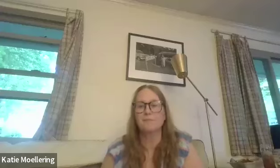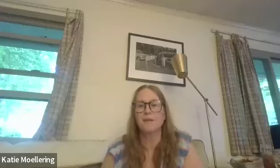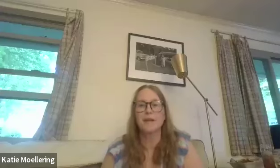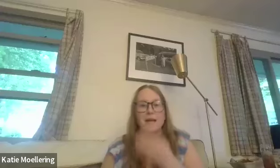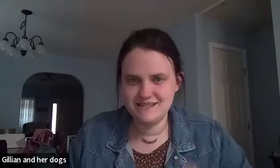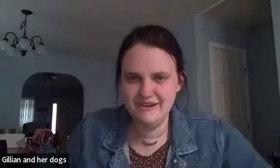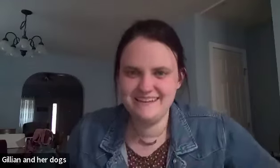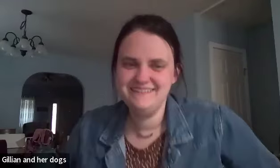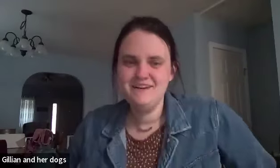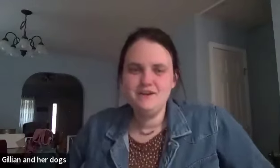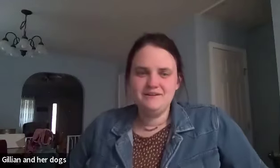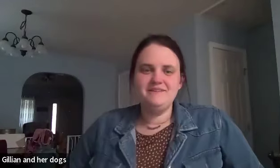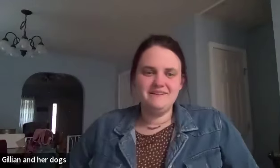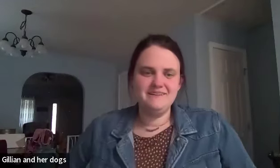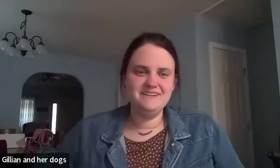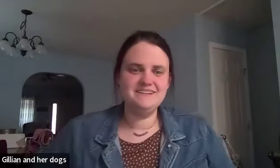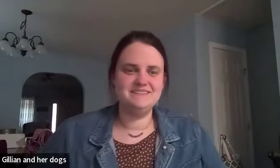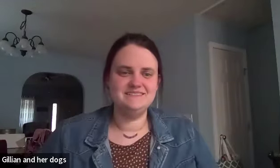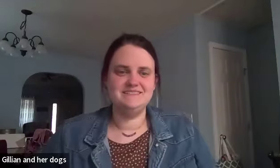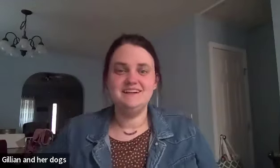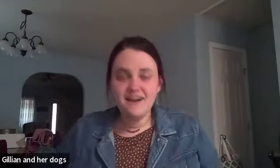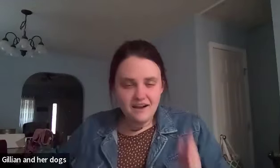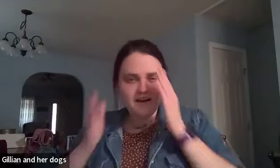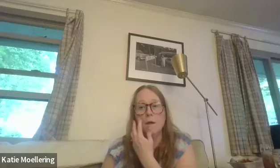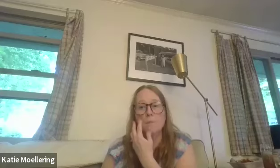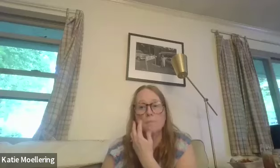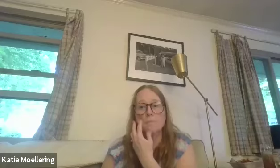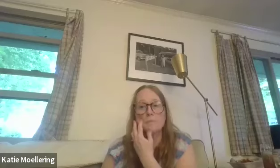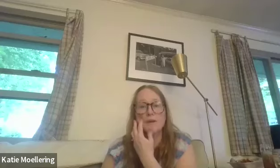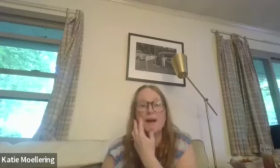our emotions. We can. And that'll be the last class. So